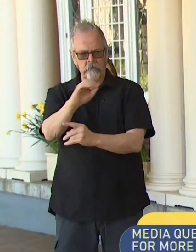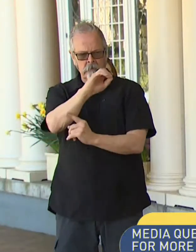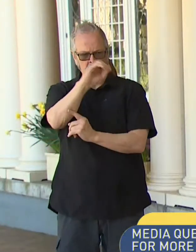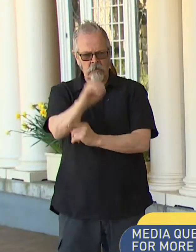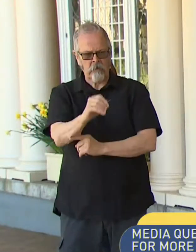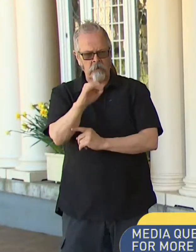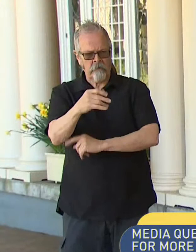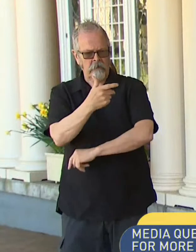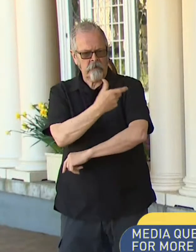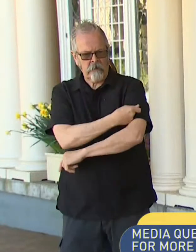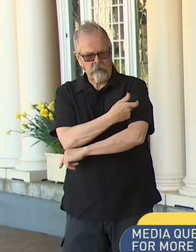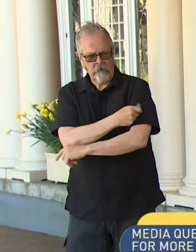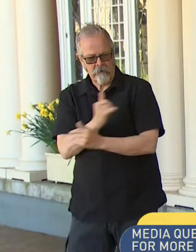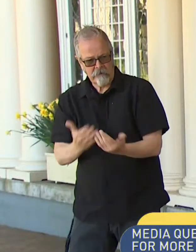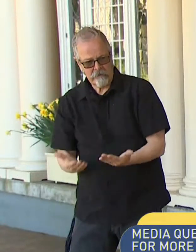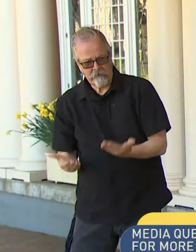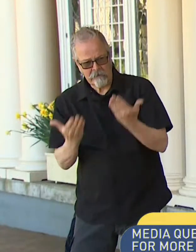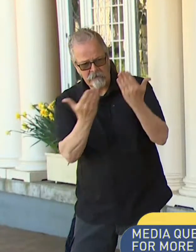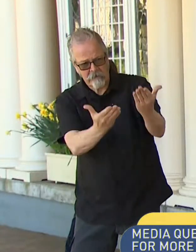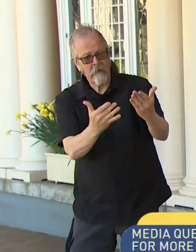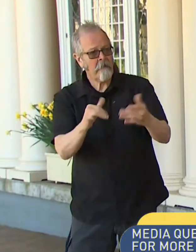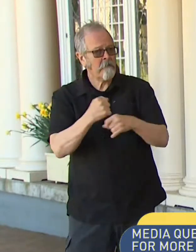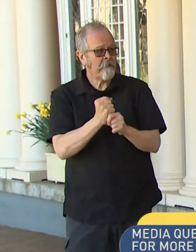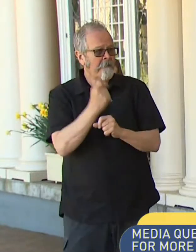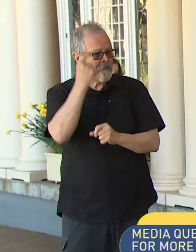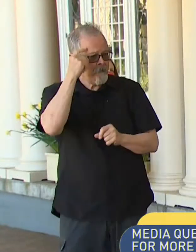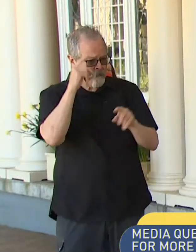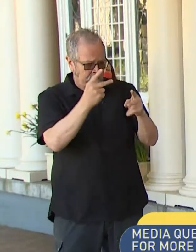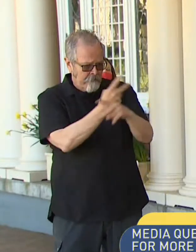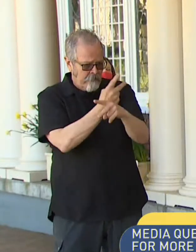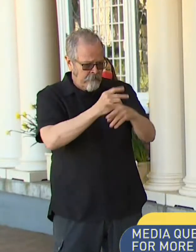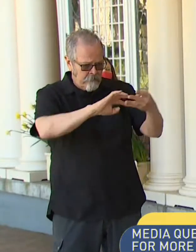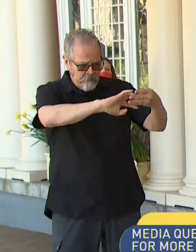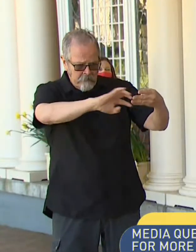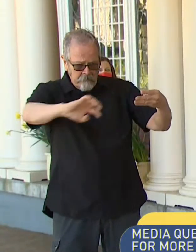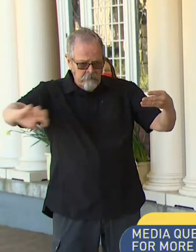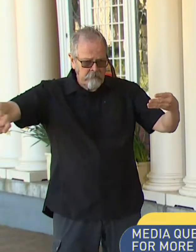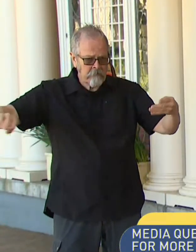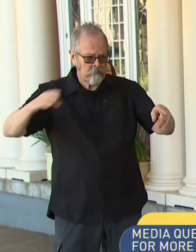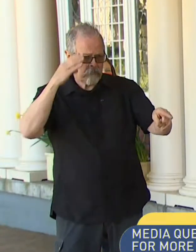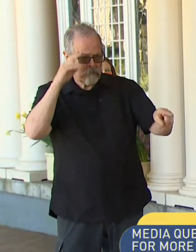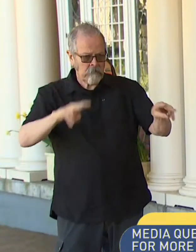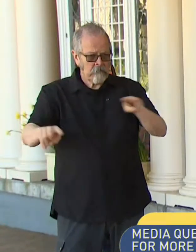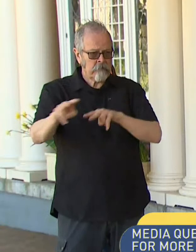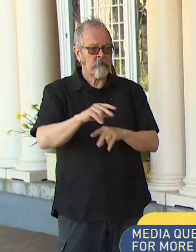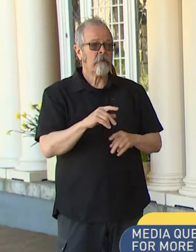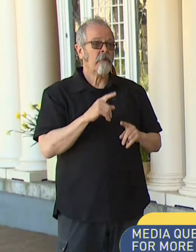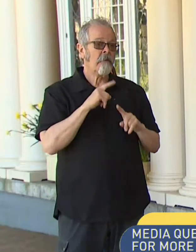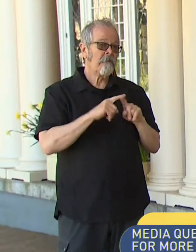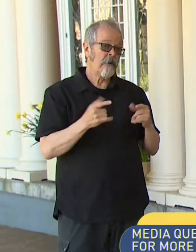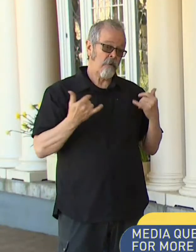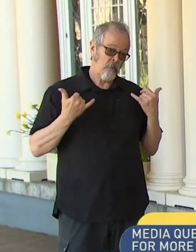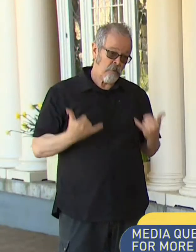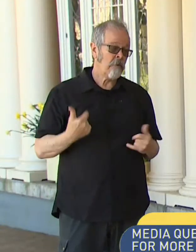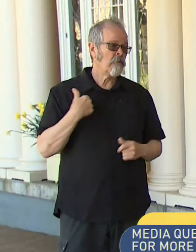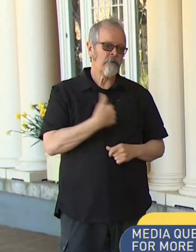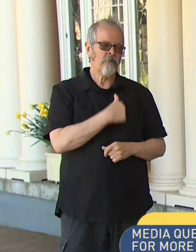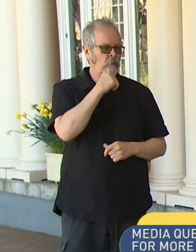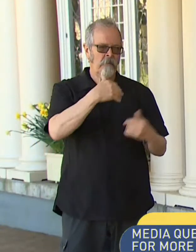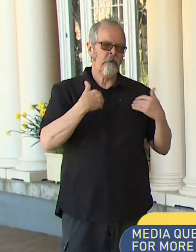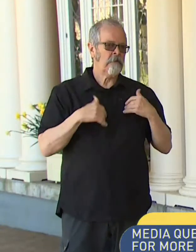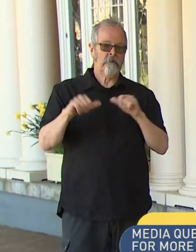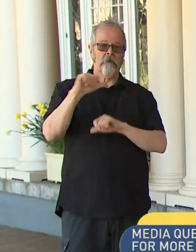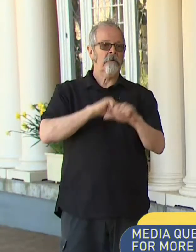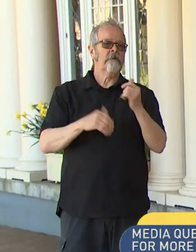would suggest, might make sense. The problem with this, though, is we really don't have a scientific algorithm to